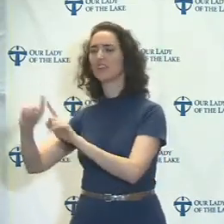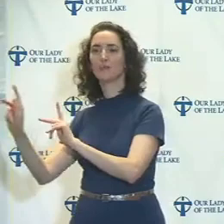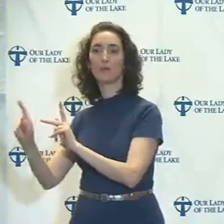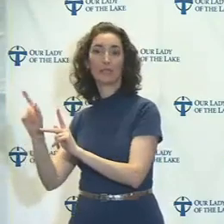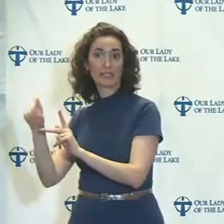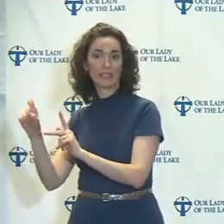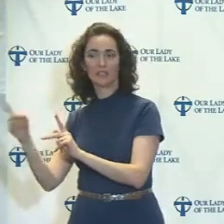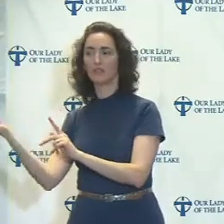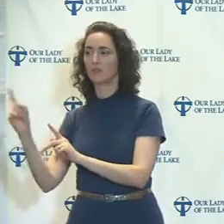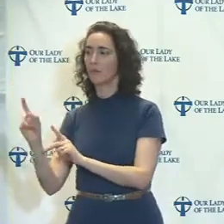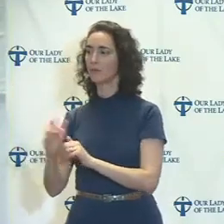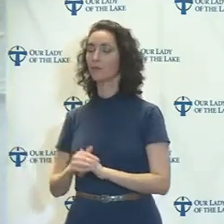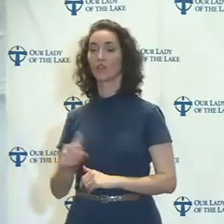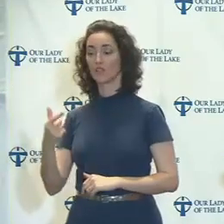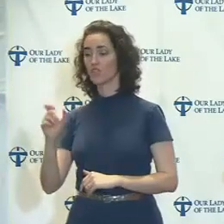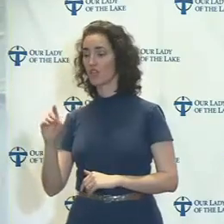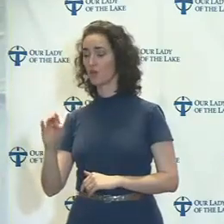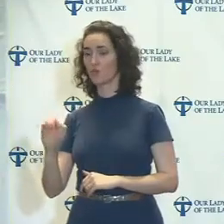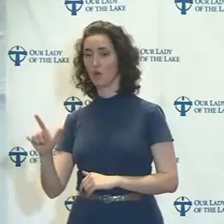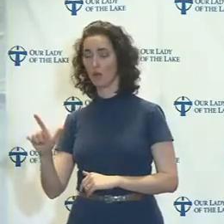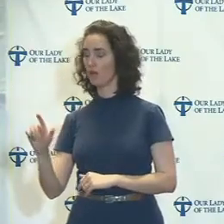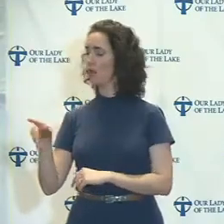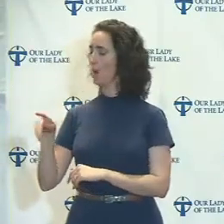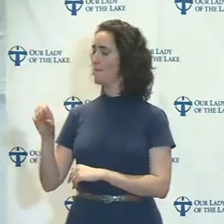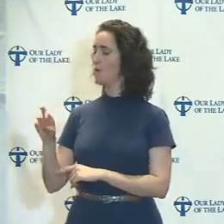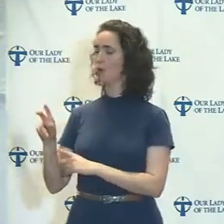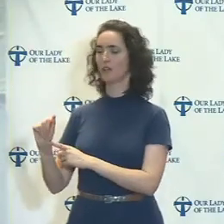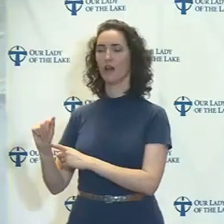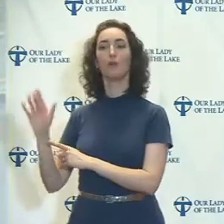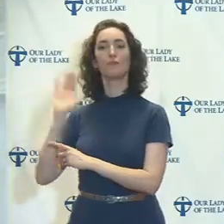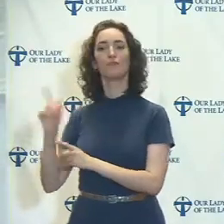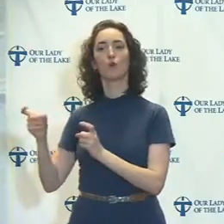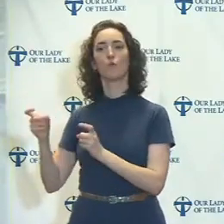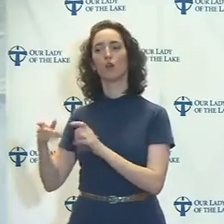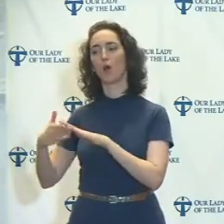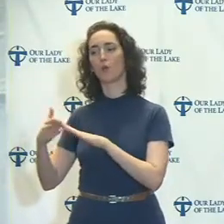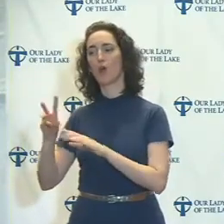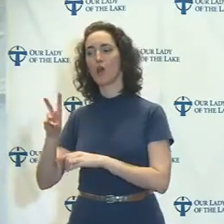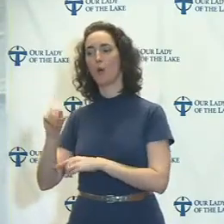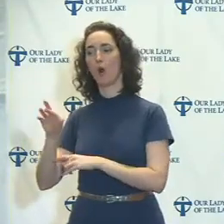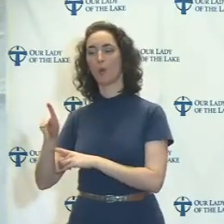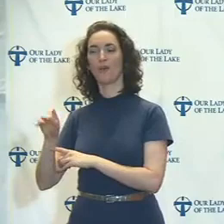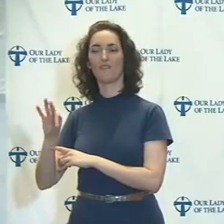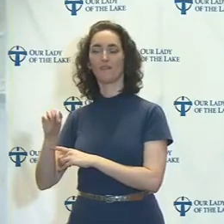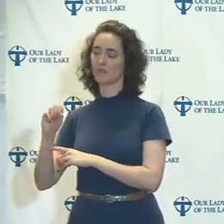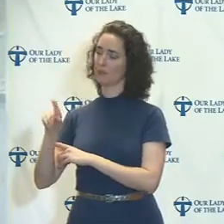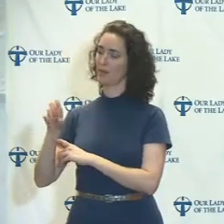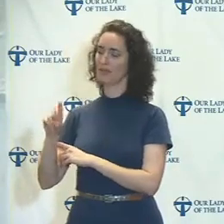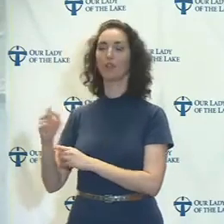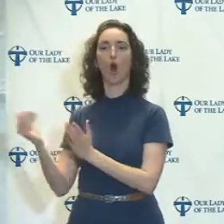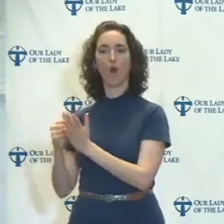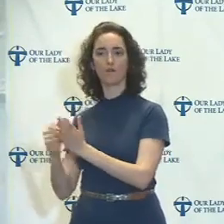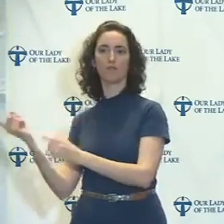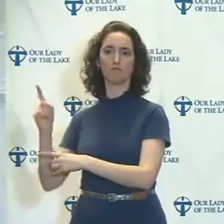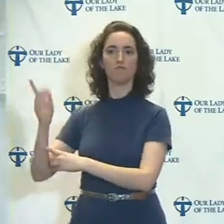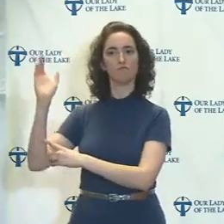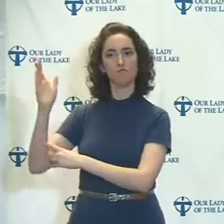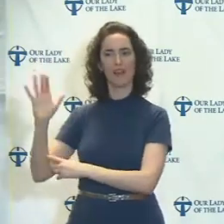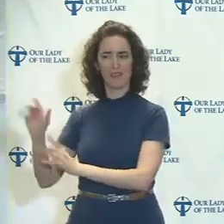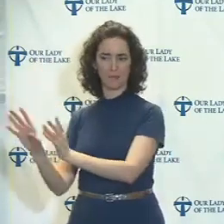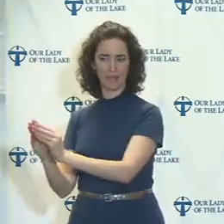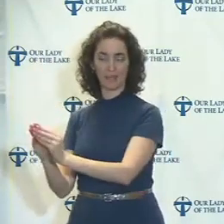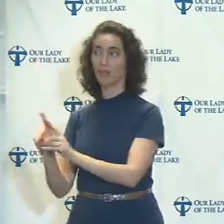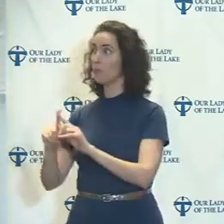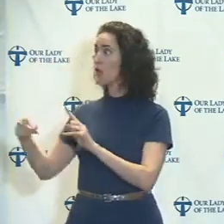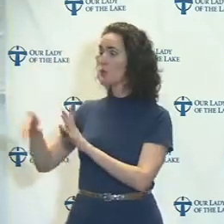necessary. General Perna, who runs Operation Warp Speed, is a regular briefer as well at those meetings. But they've been very,